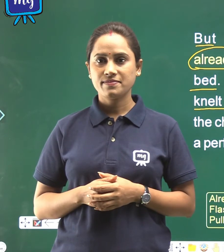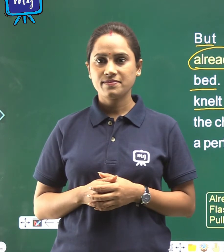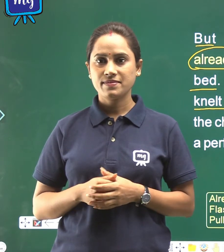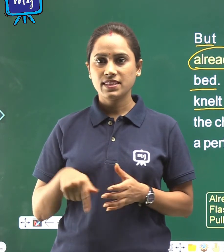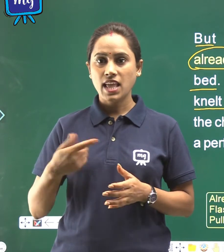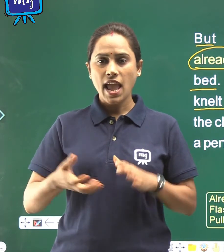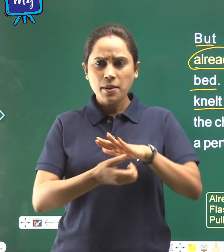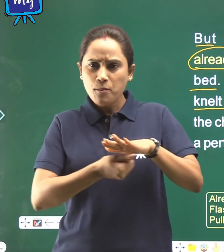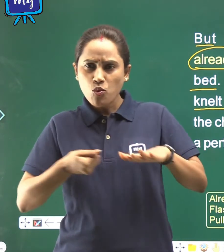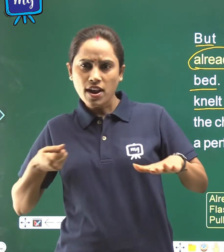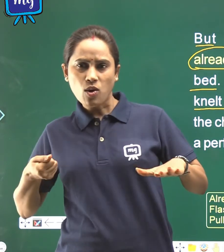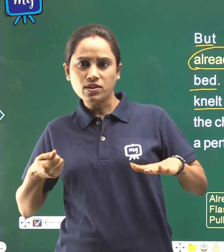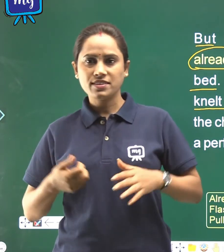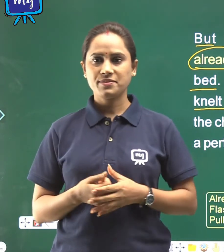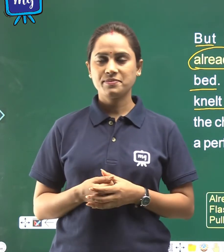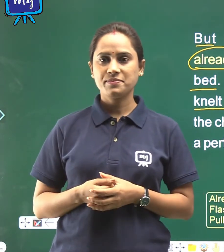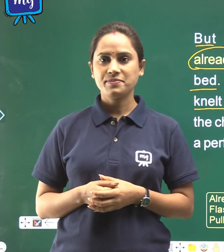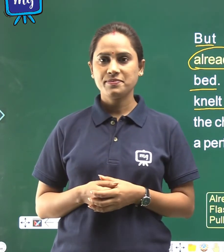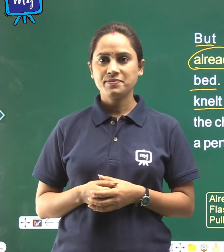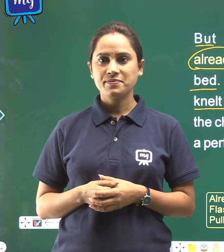and pulled out